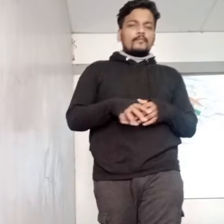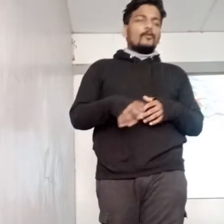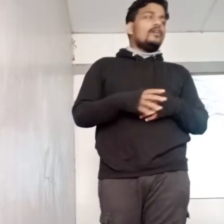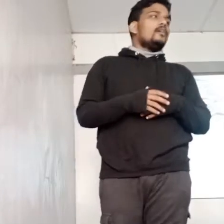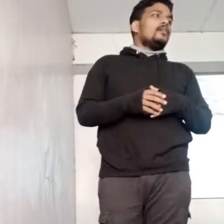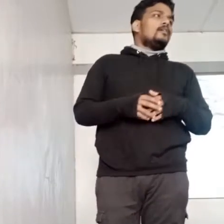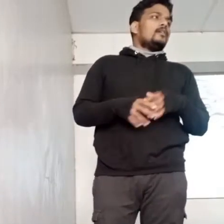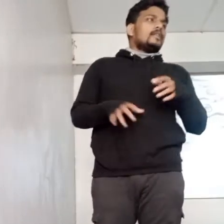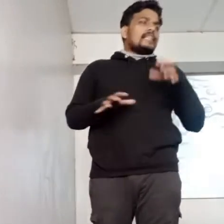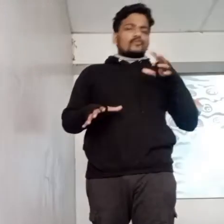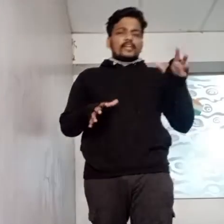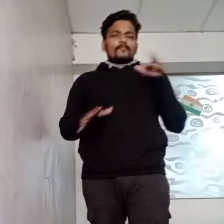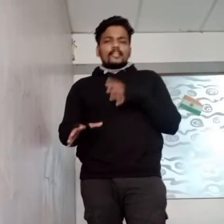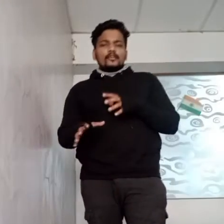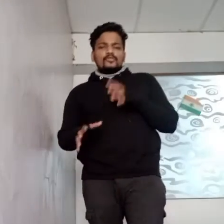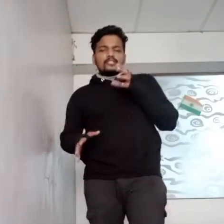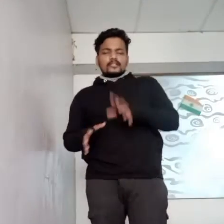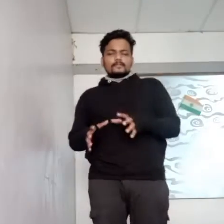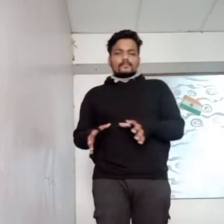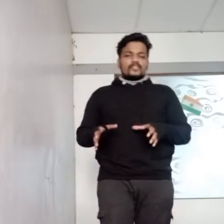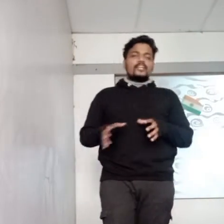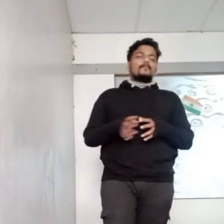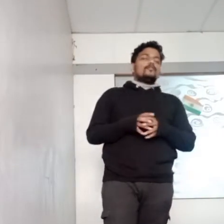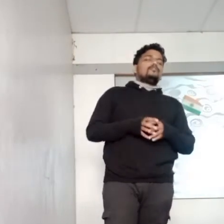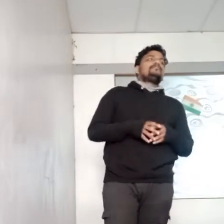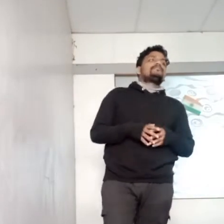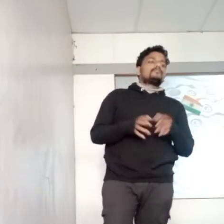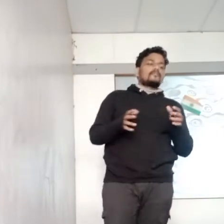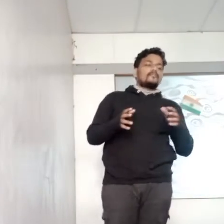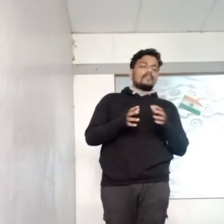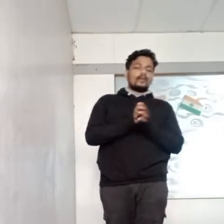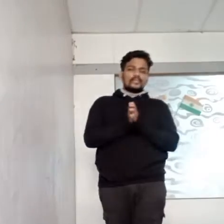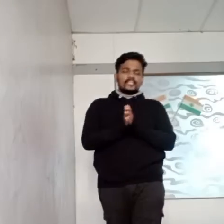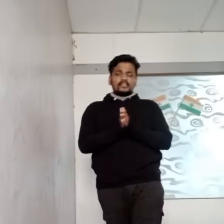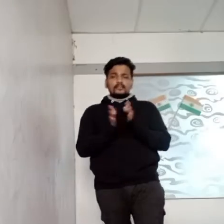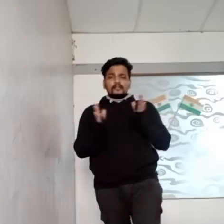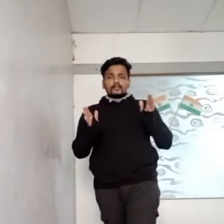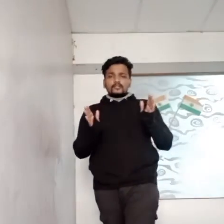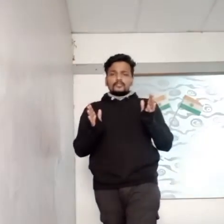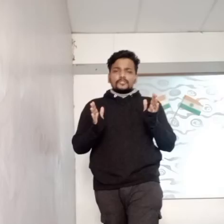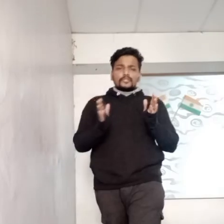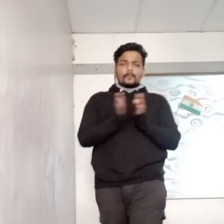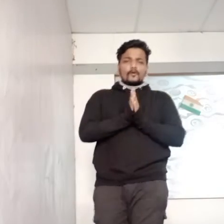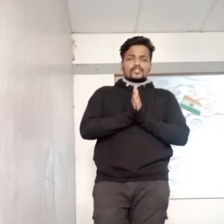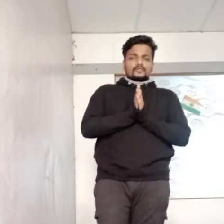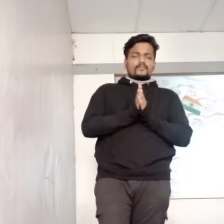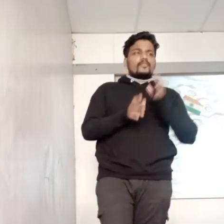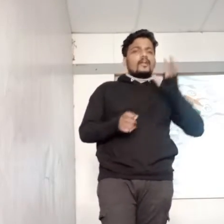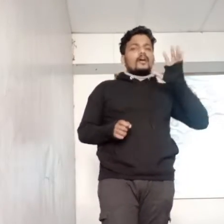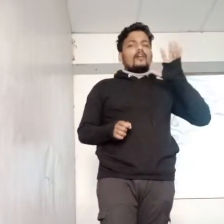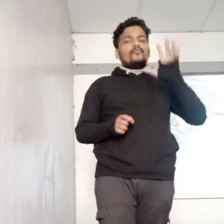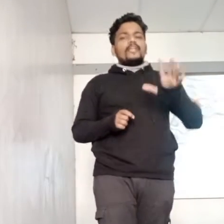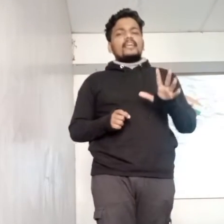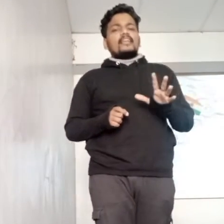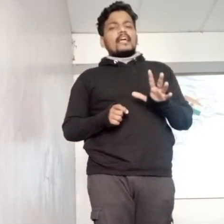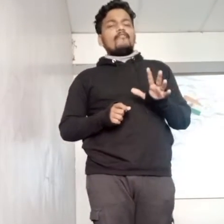pool. That's why we are using a thread pool. Okay, suppose we are